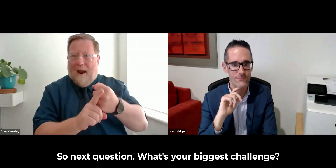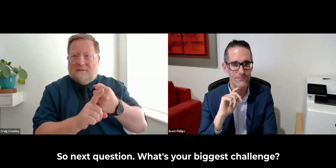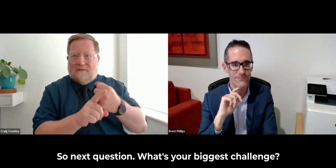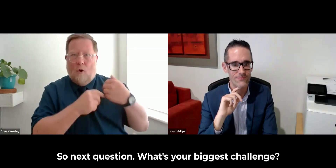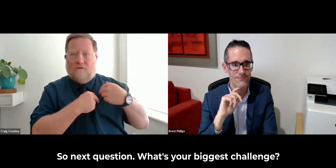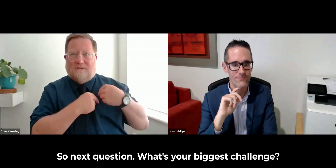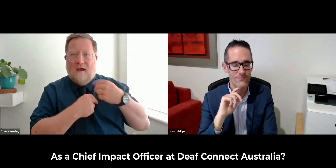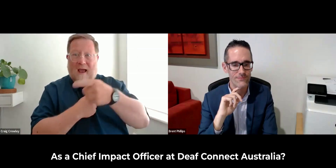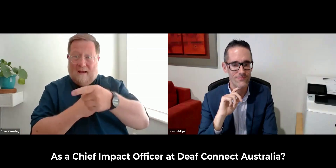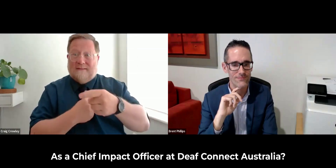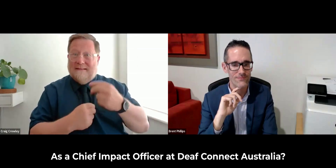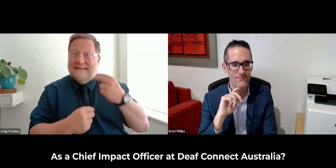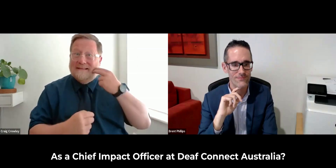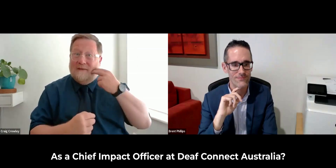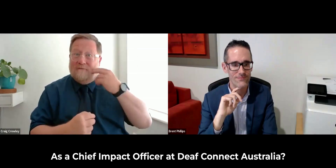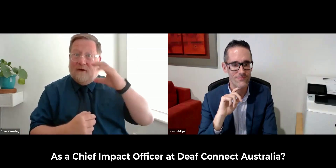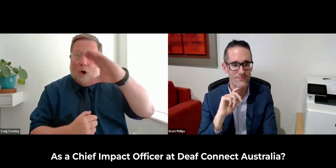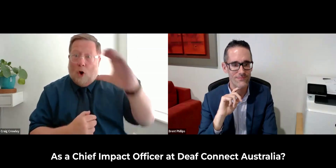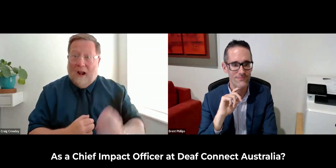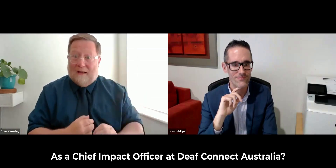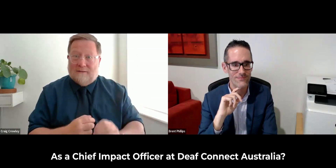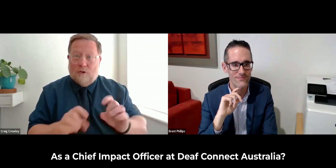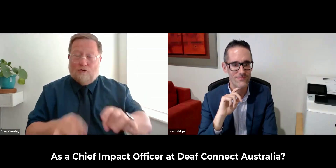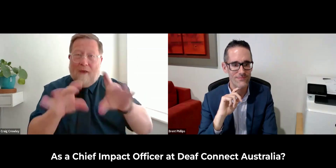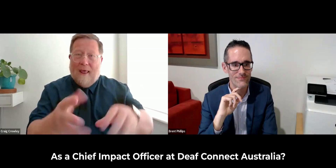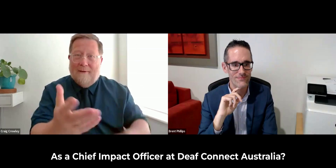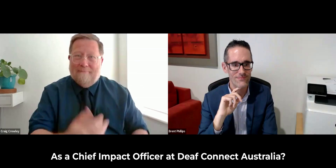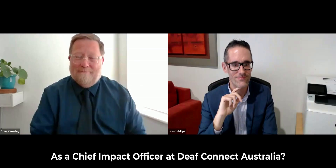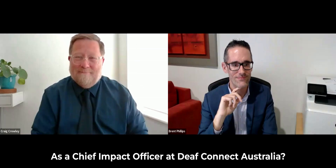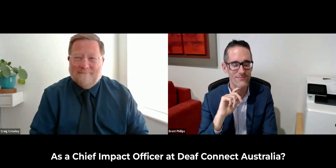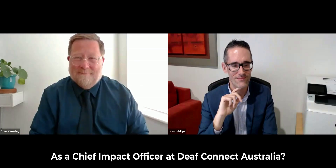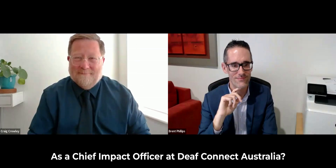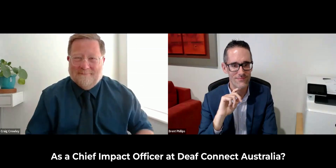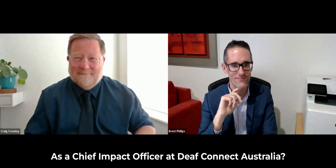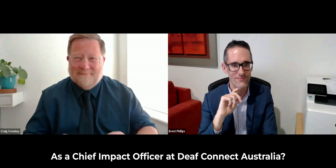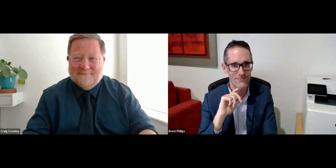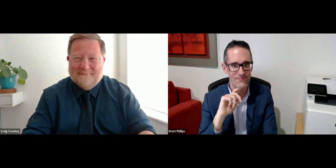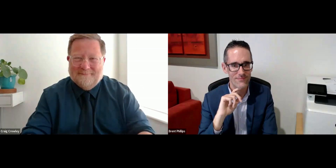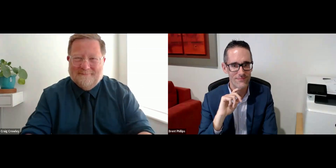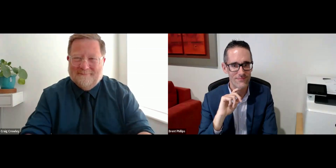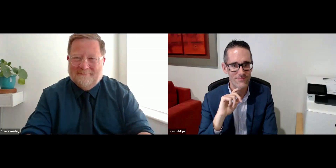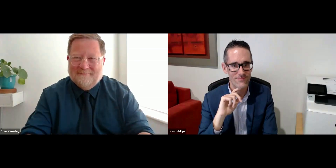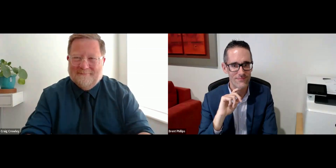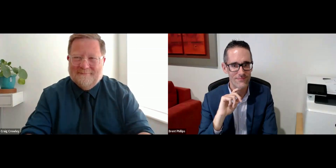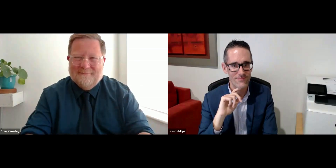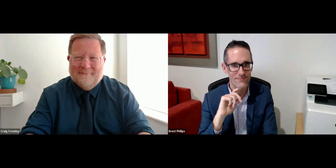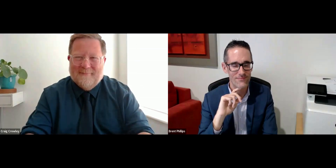challenge as a Chief Impact Officer at Deaf Connect Australia?